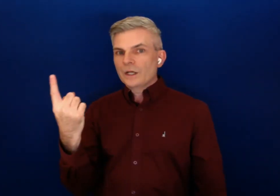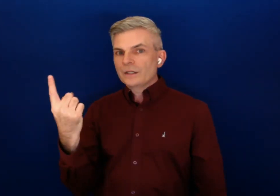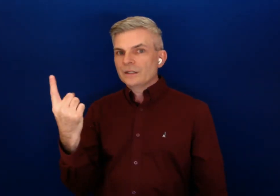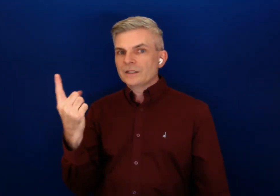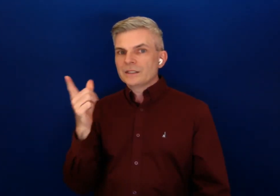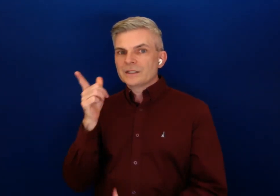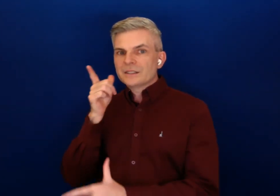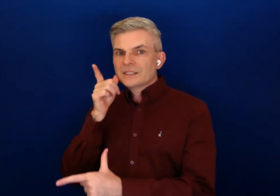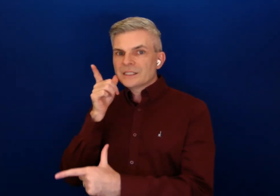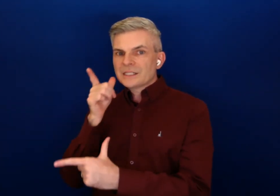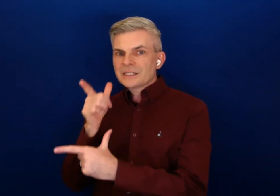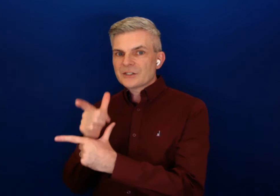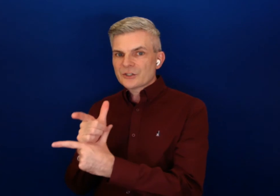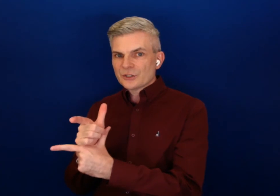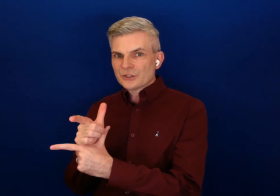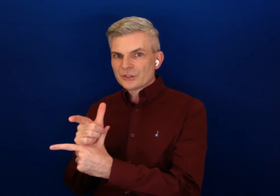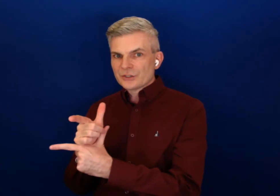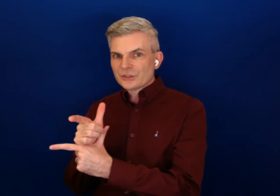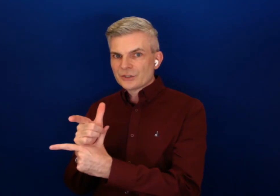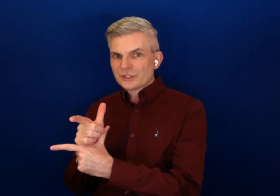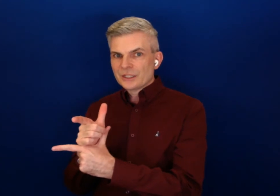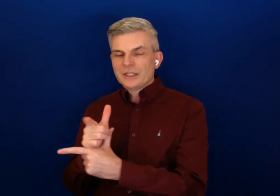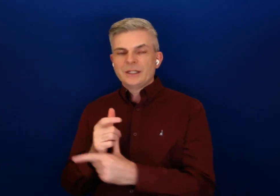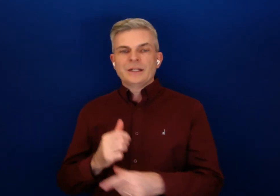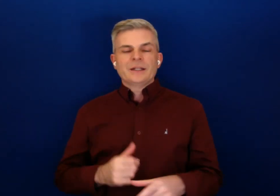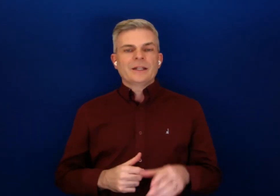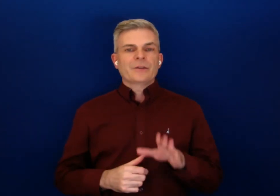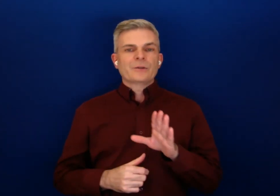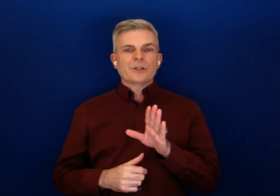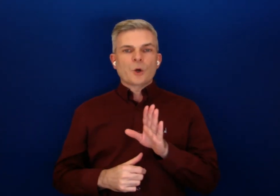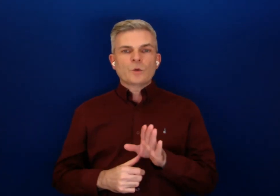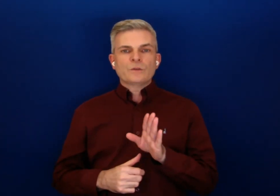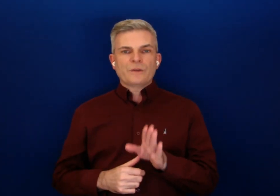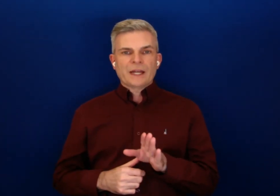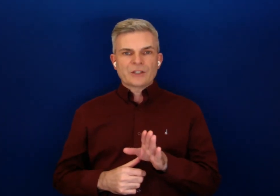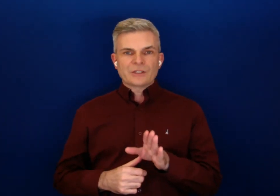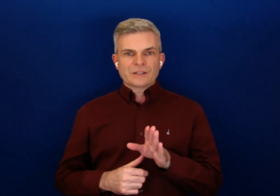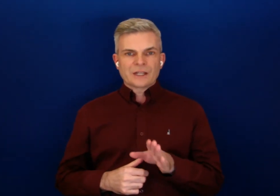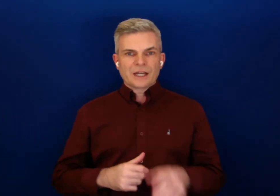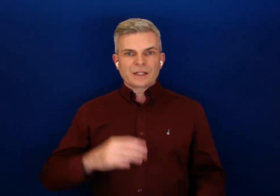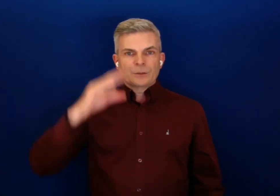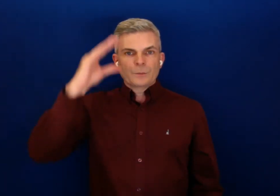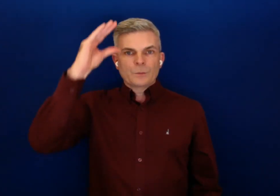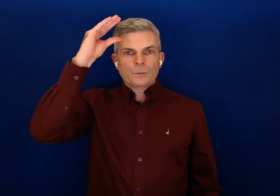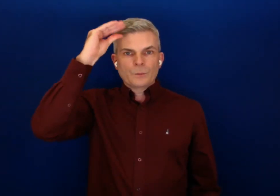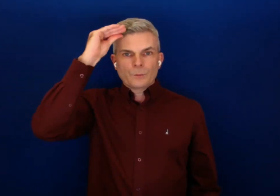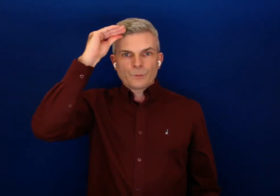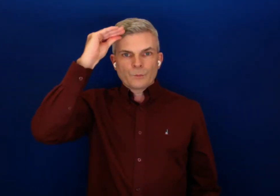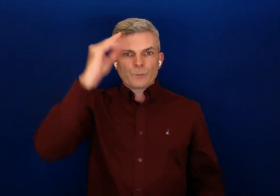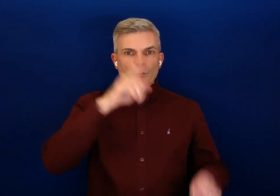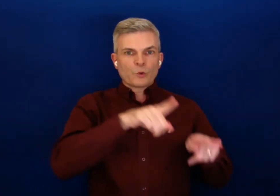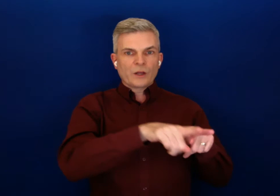one sister. Now there's an old-fashioned sign,